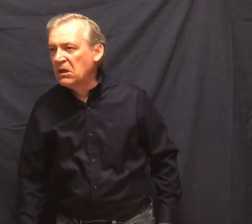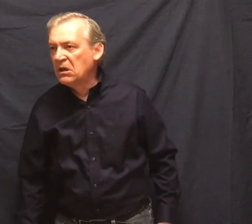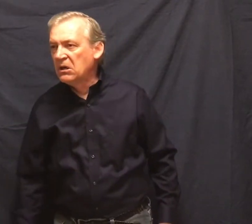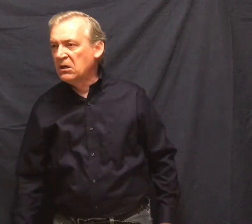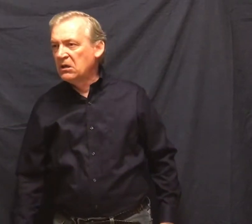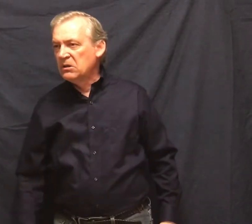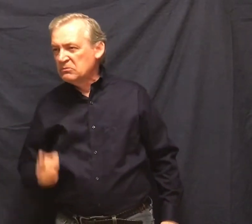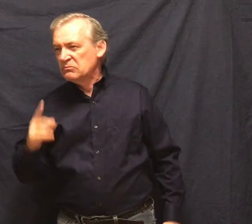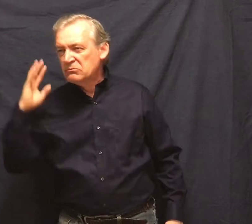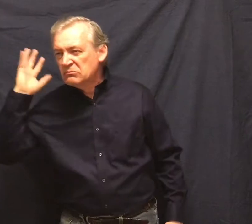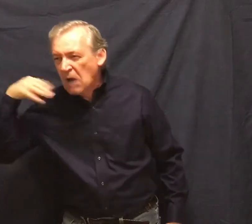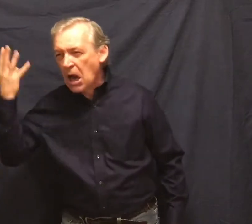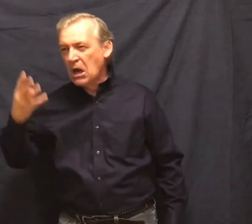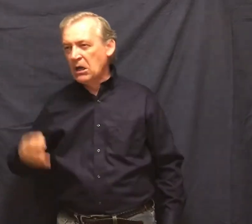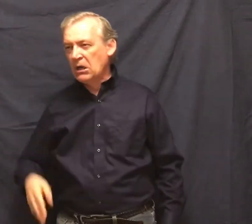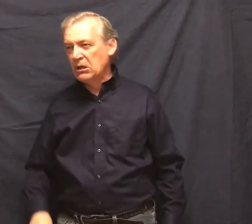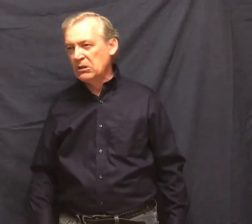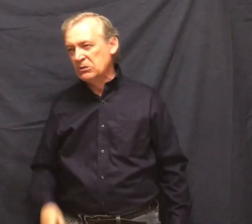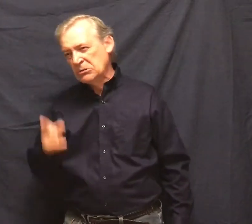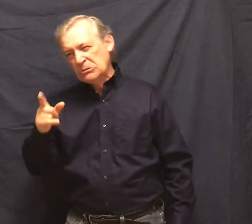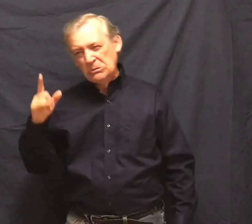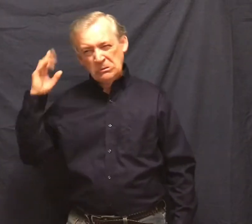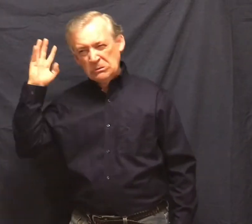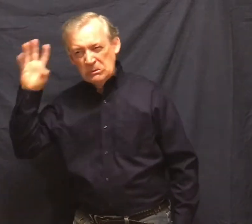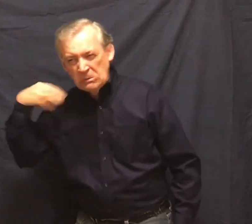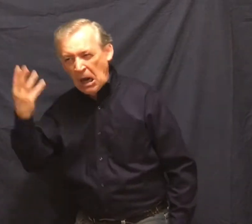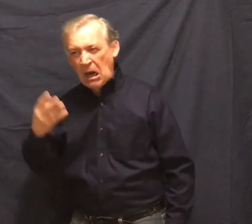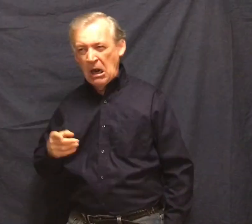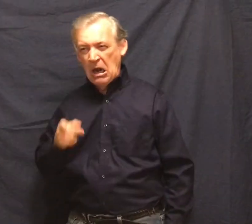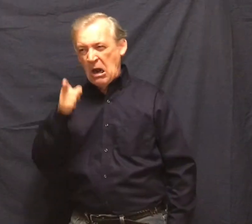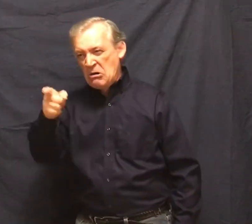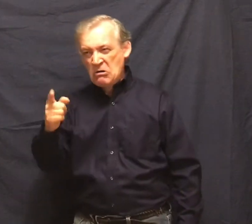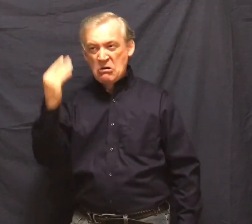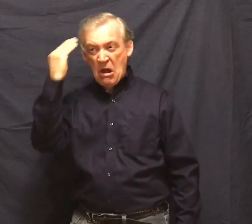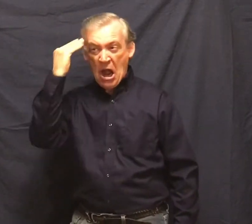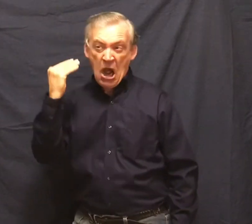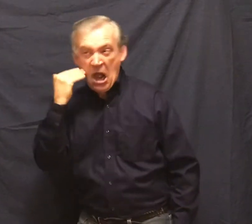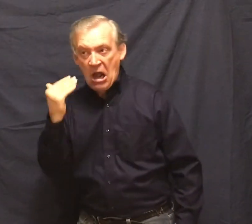You ain't got enough sense in that chicken head to even see we ain't stiffs.